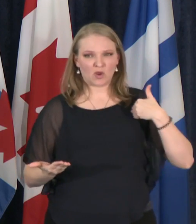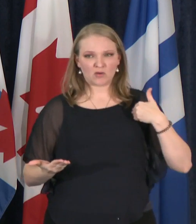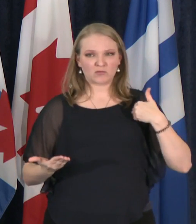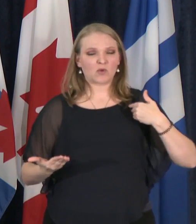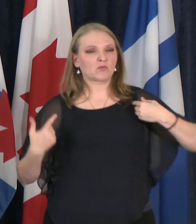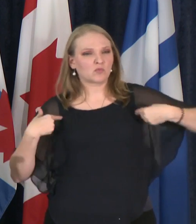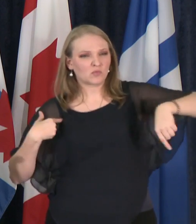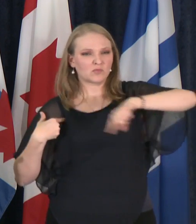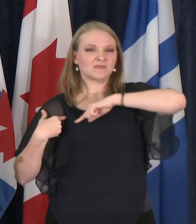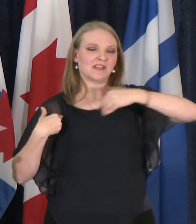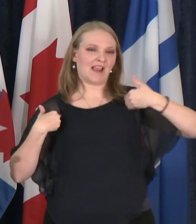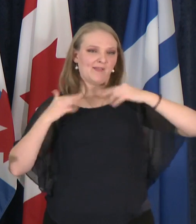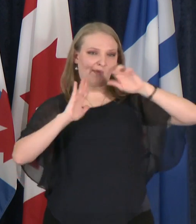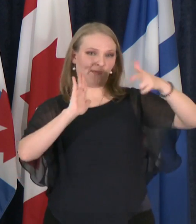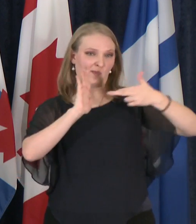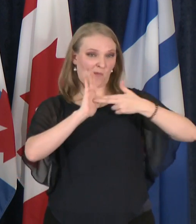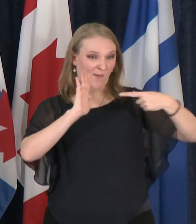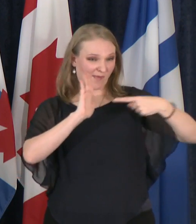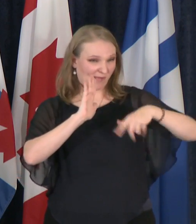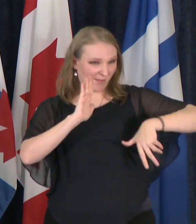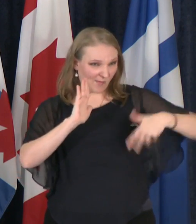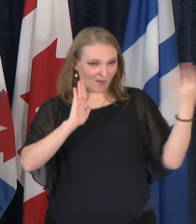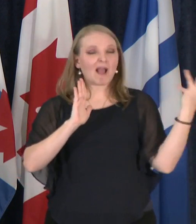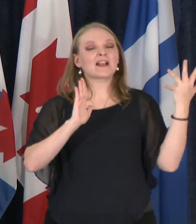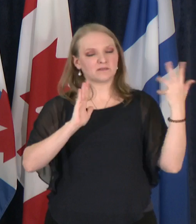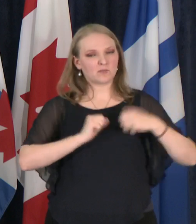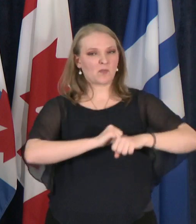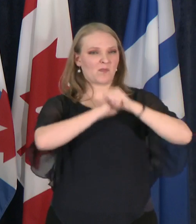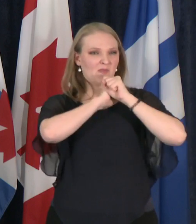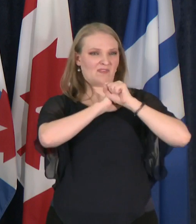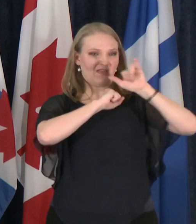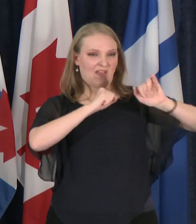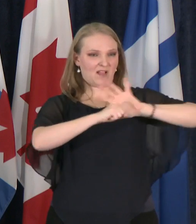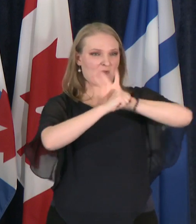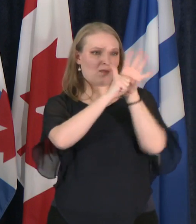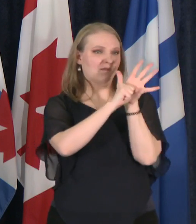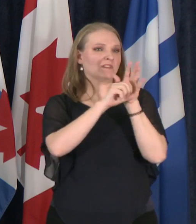in preventing further spread of COVID-19.